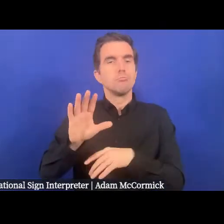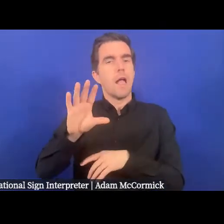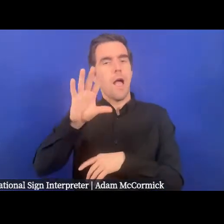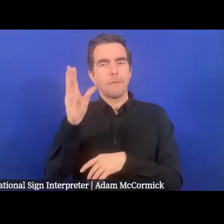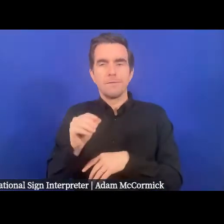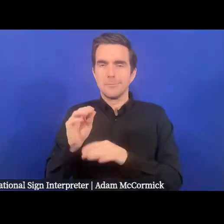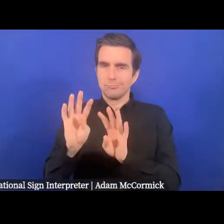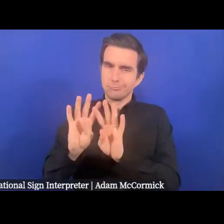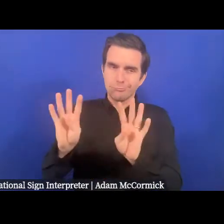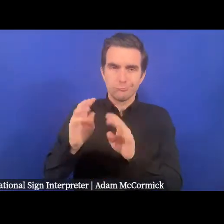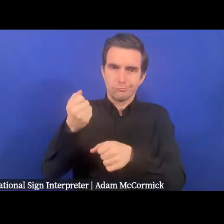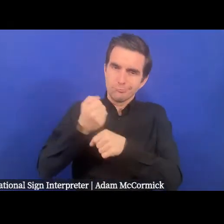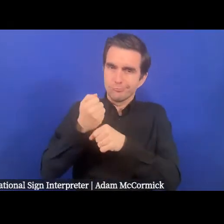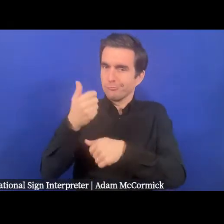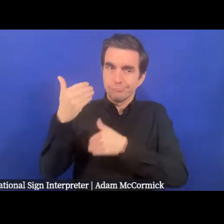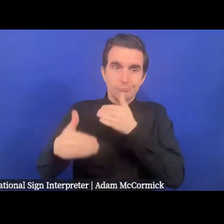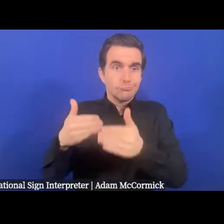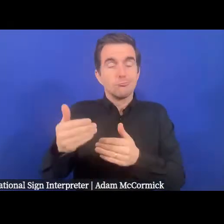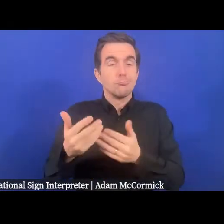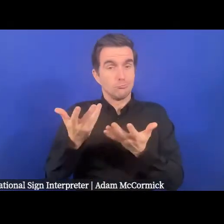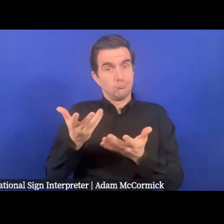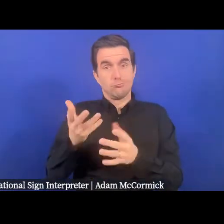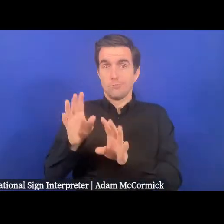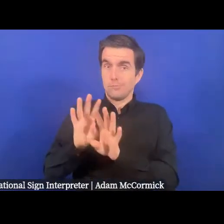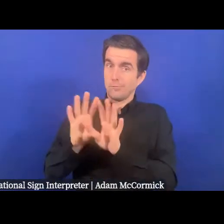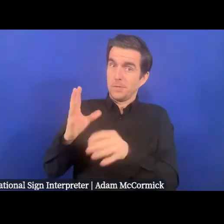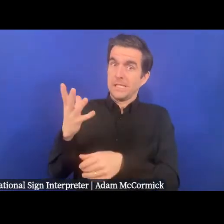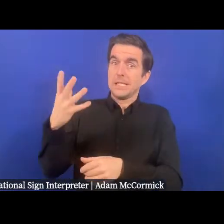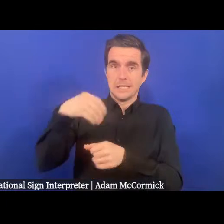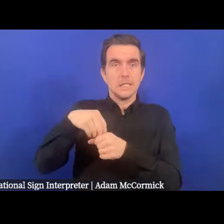sector across Africa. So you have mostly